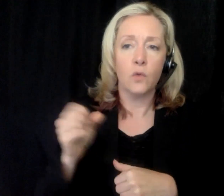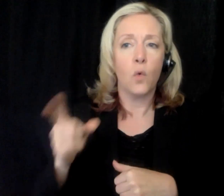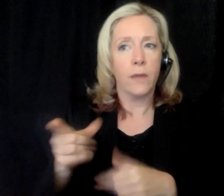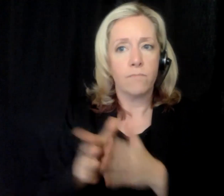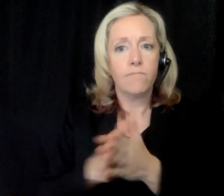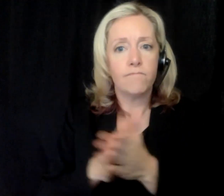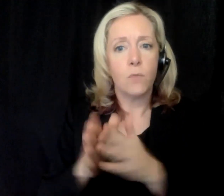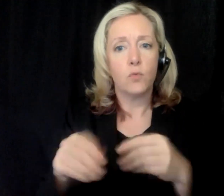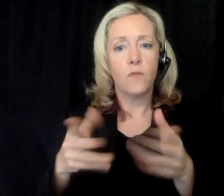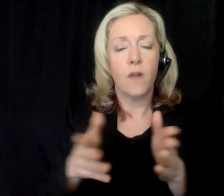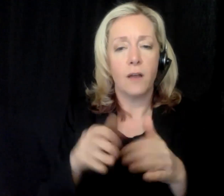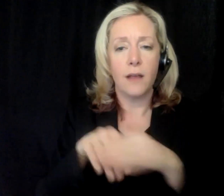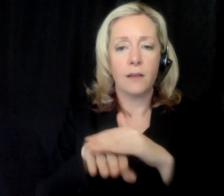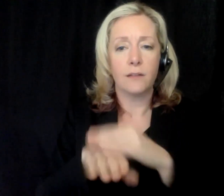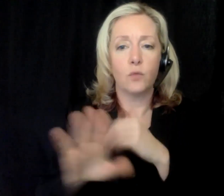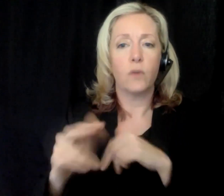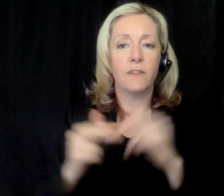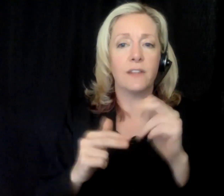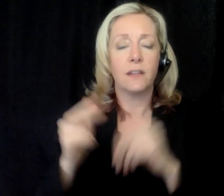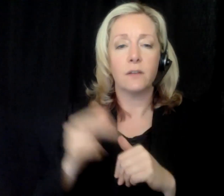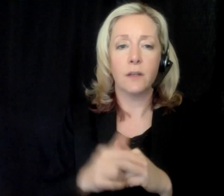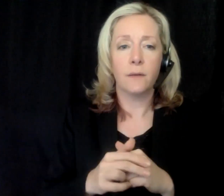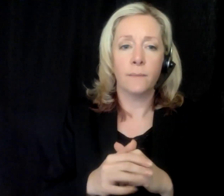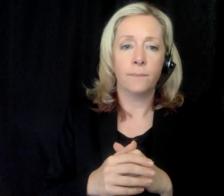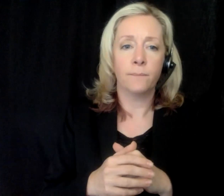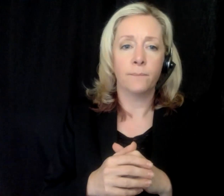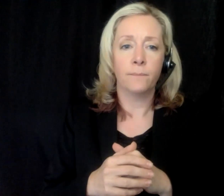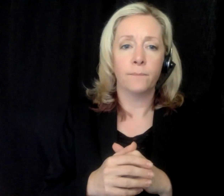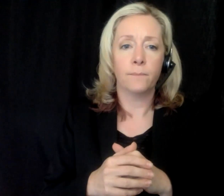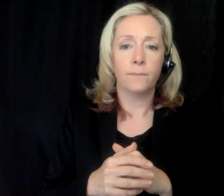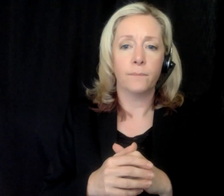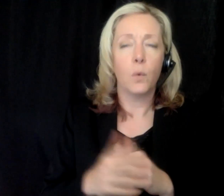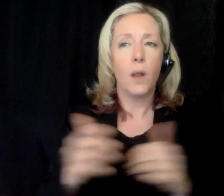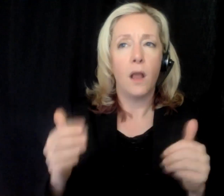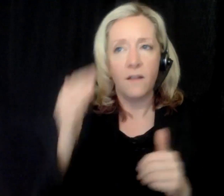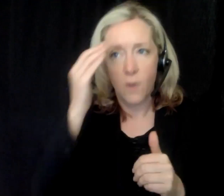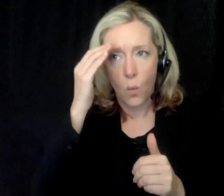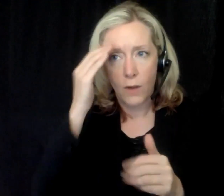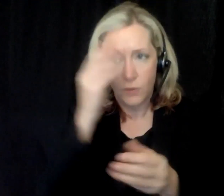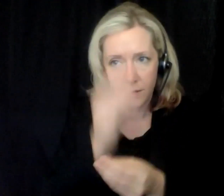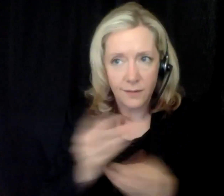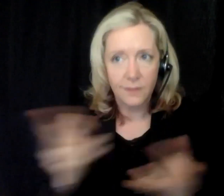their facilities. So it's a long road of awareness and education, I think.